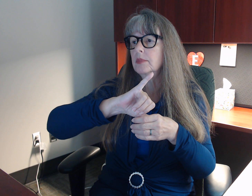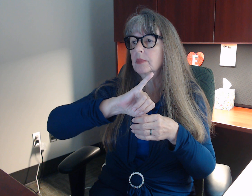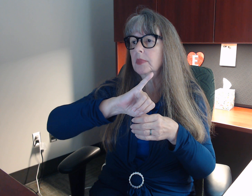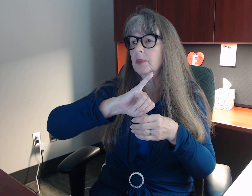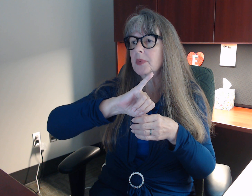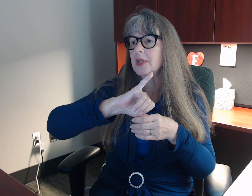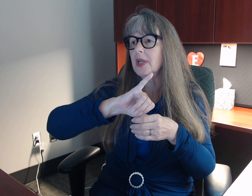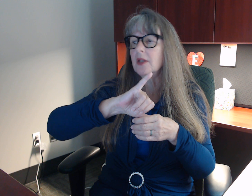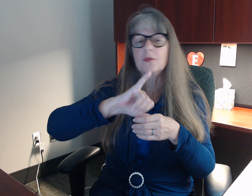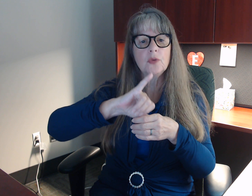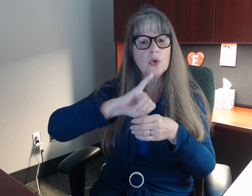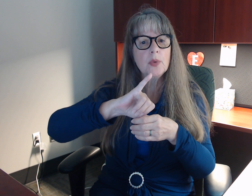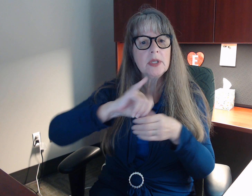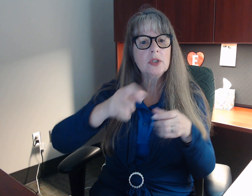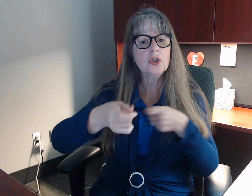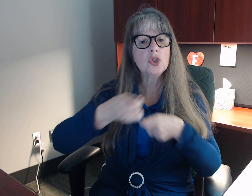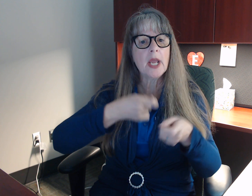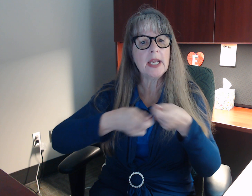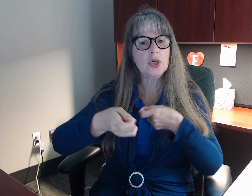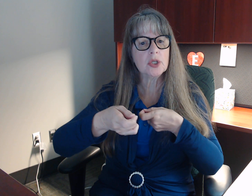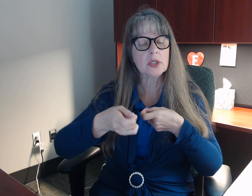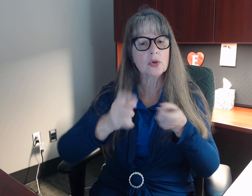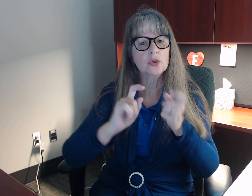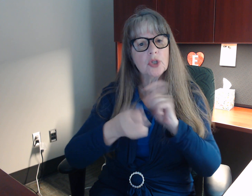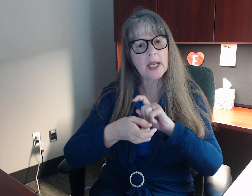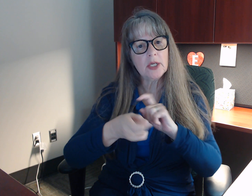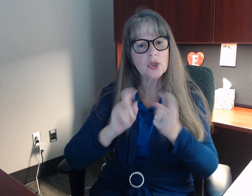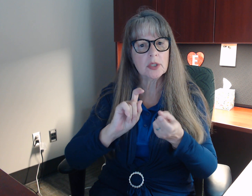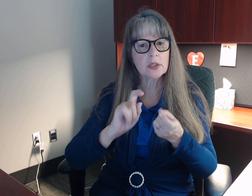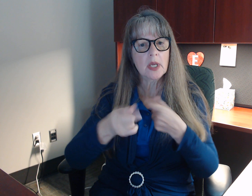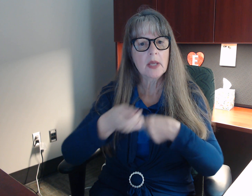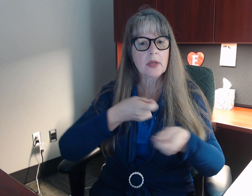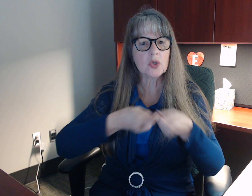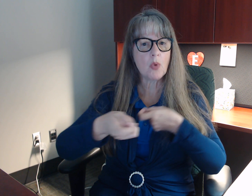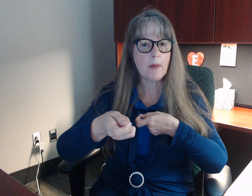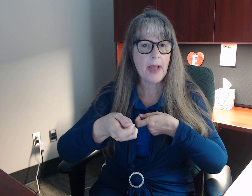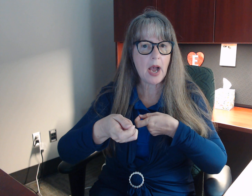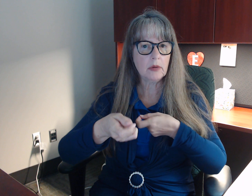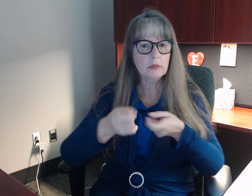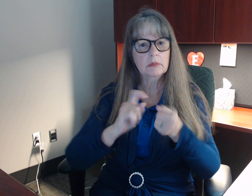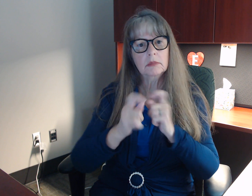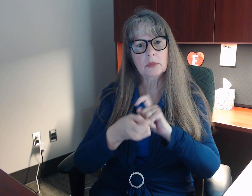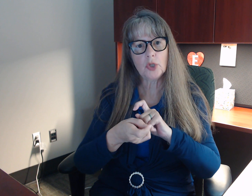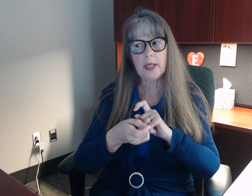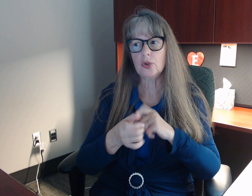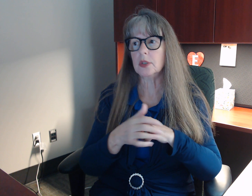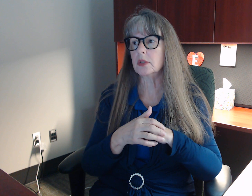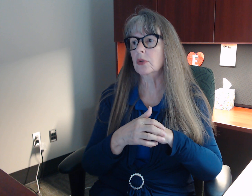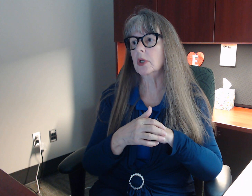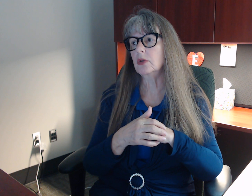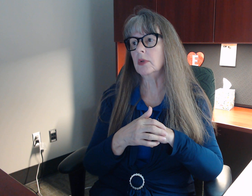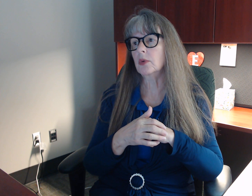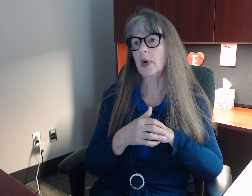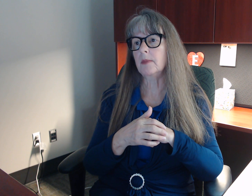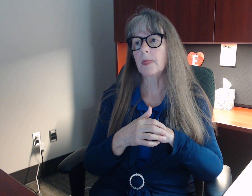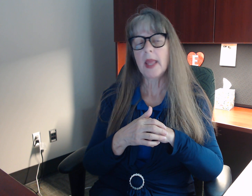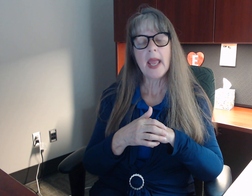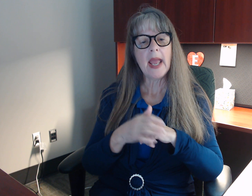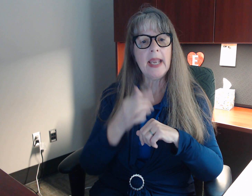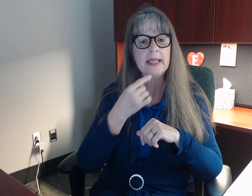what was I saying? The fluid changes. They swap out, changes. You could do either one. And it